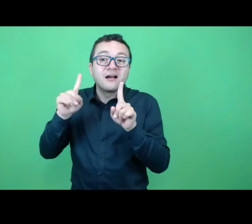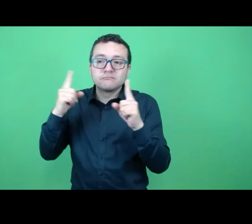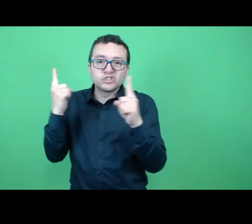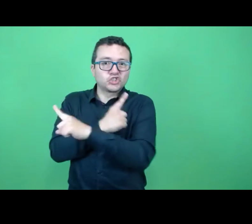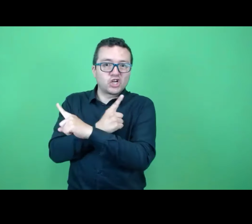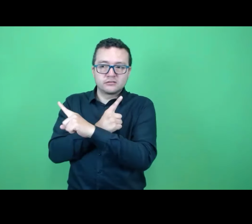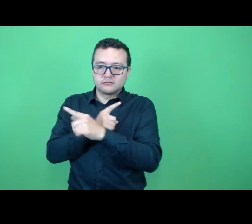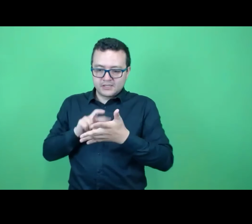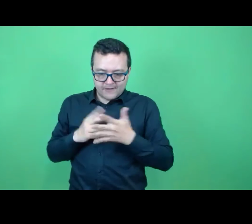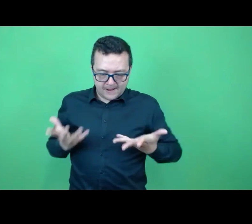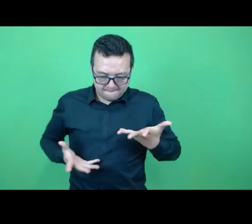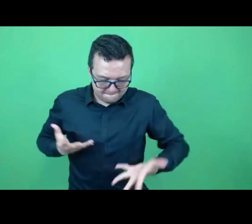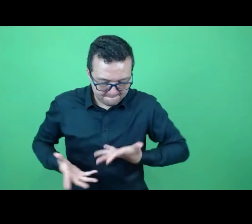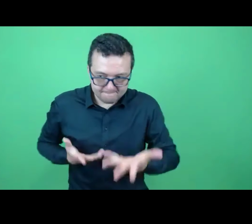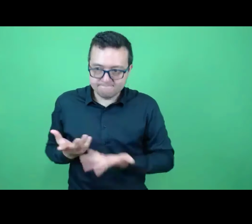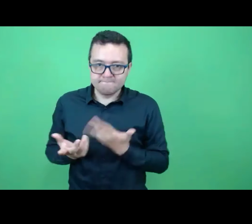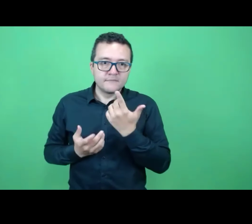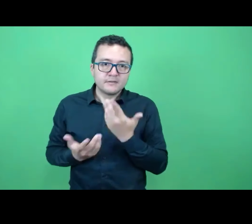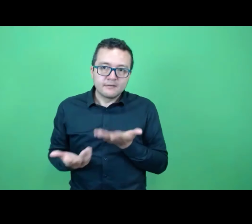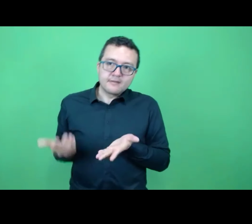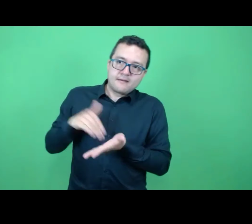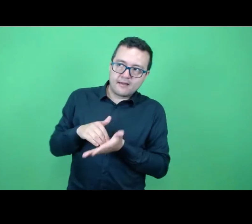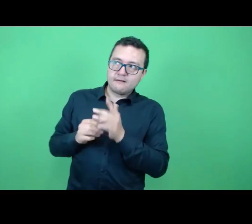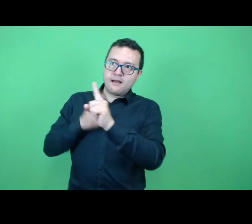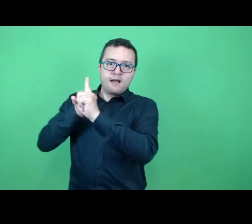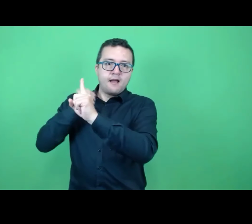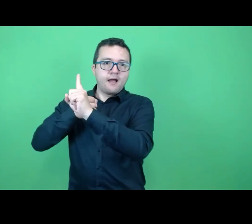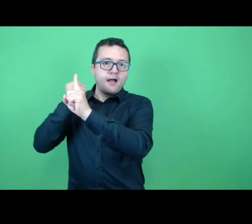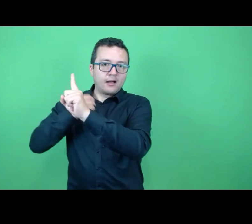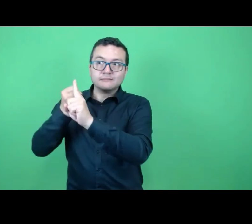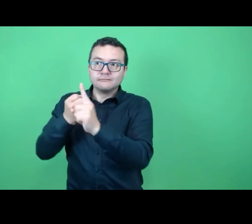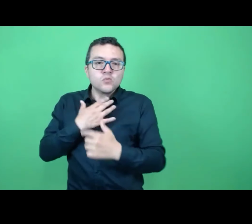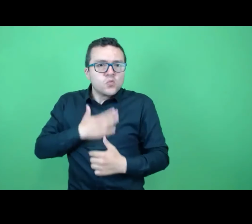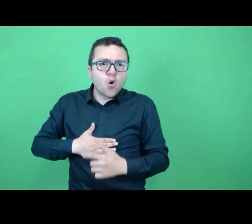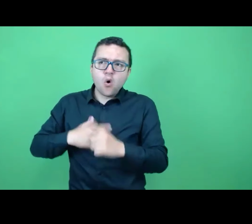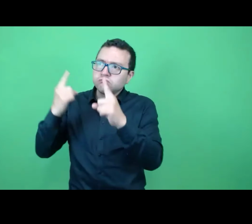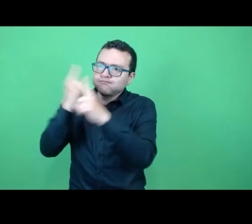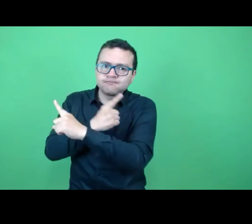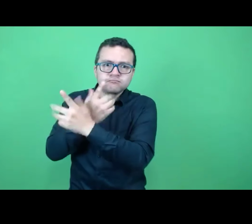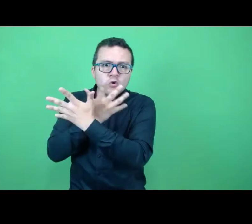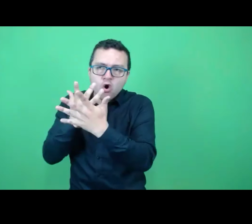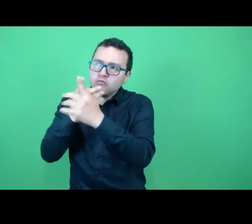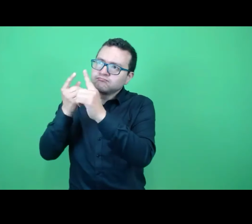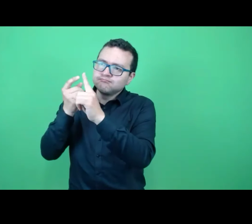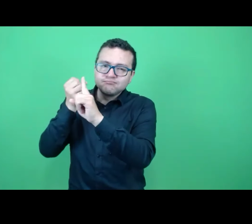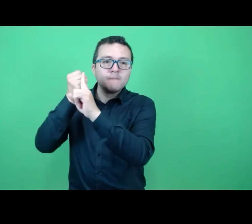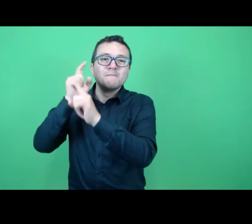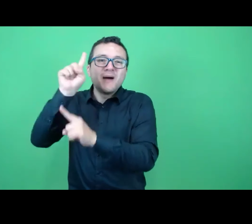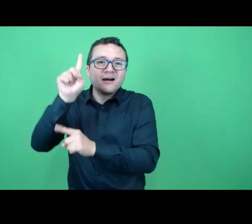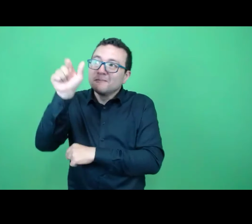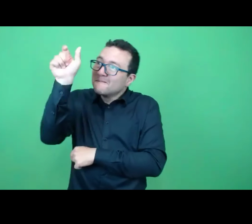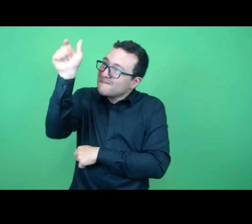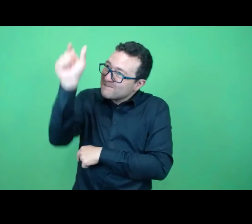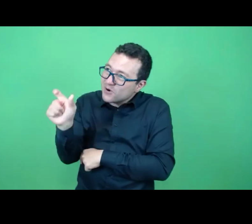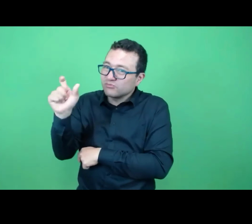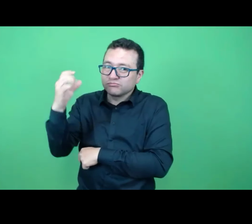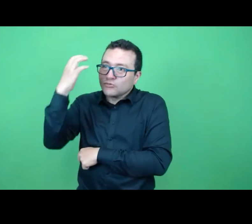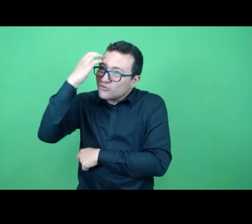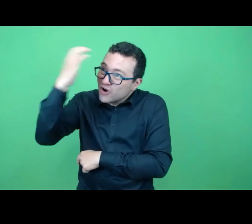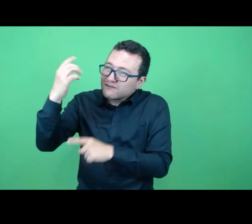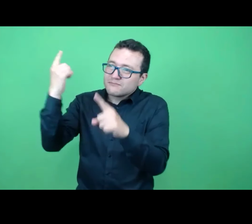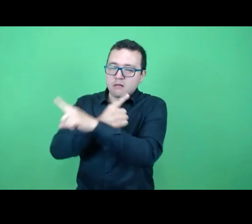get advocacy achievements made. And in the similar way that I had talked about, if there were more resources